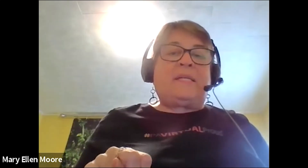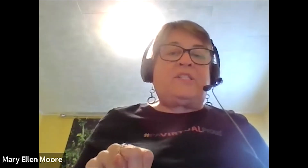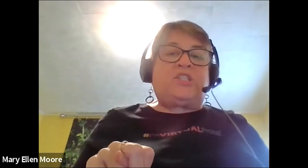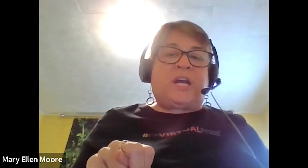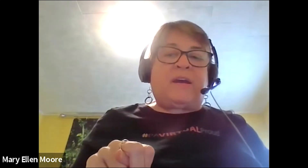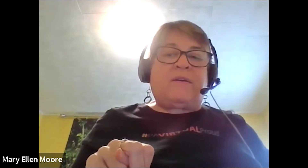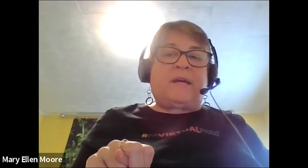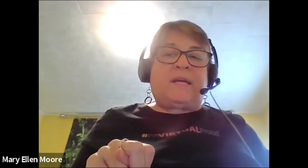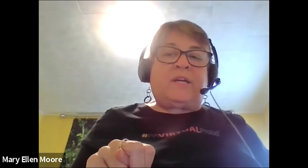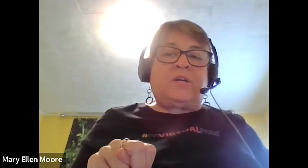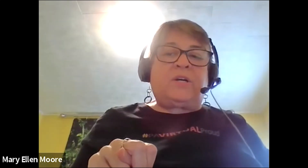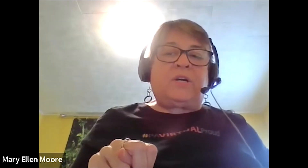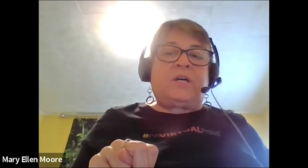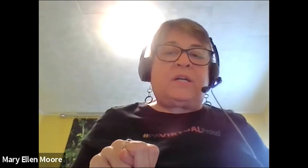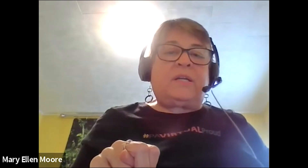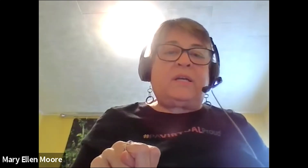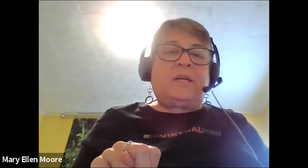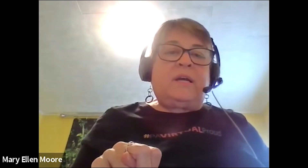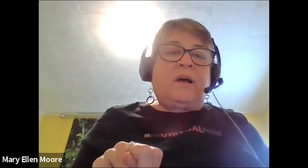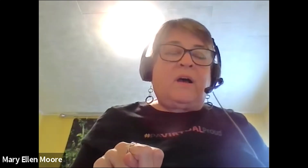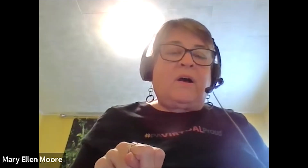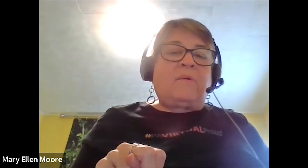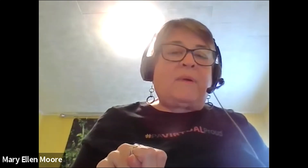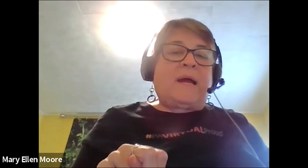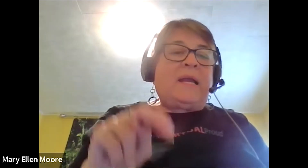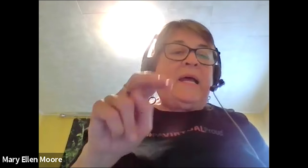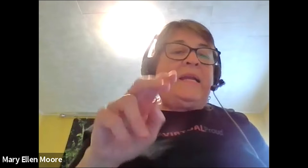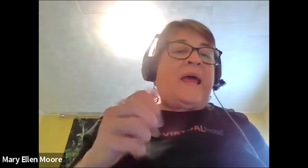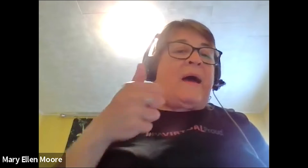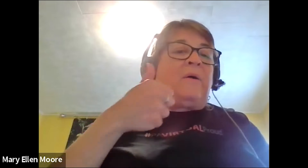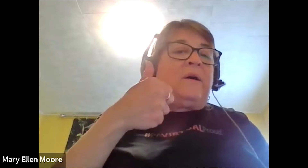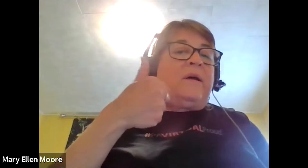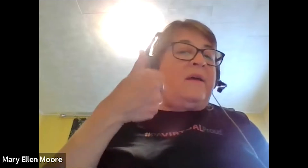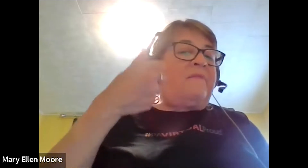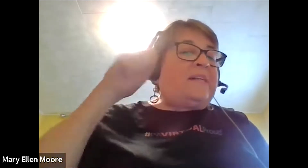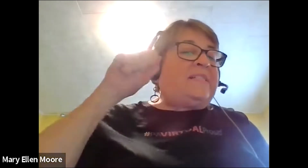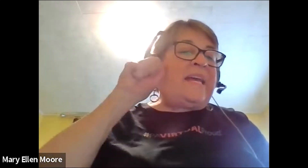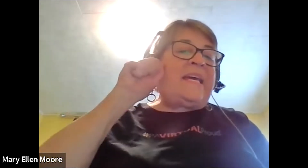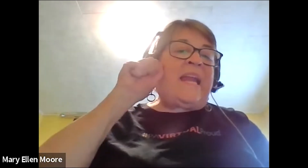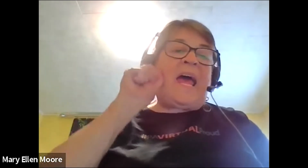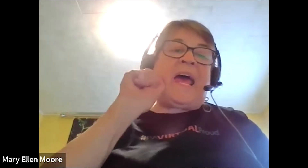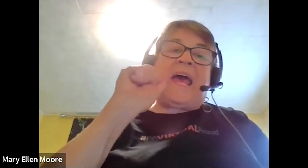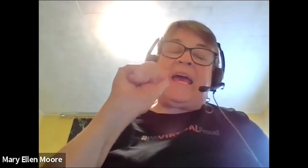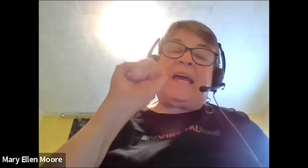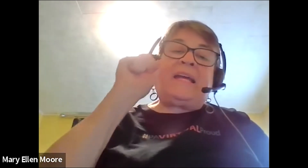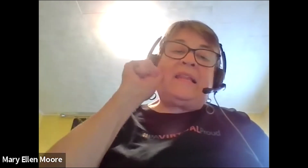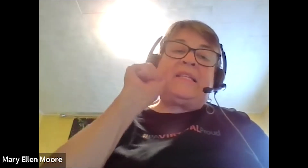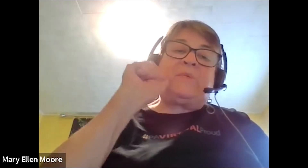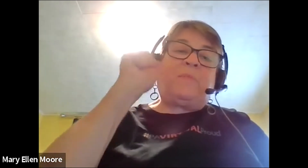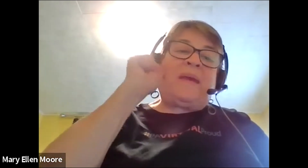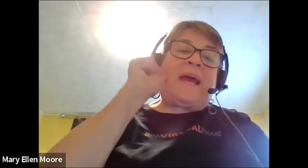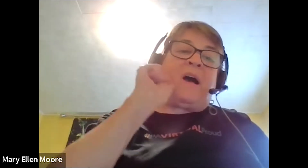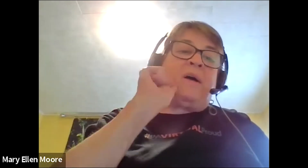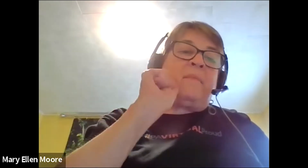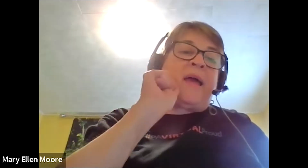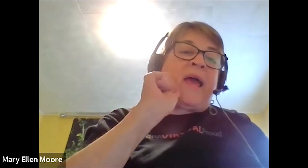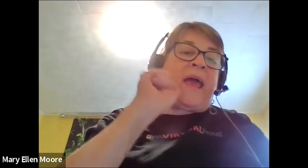is Jerry. Good. All right. Now, if I take an A, this would be